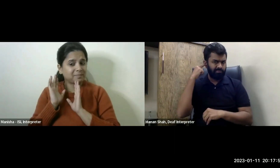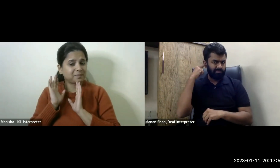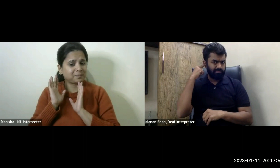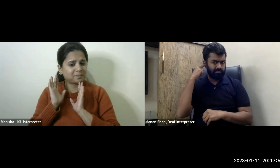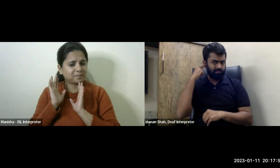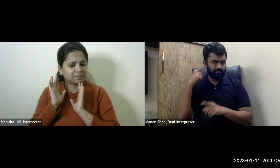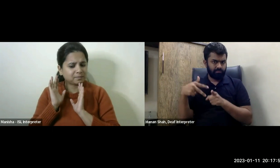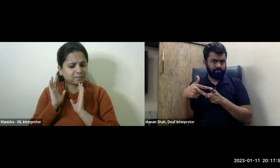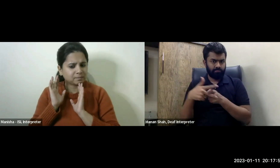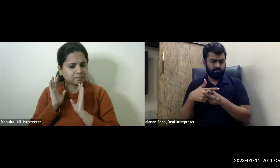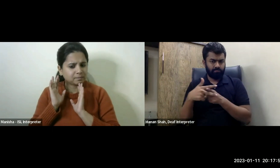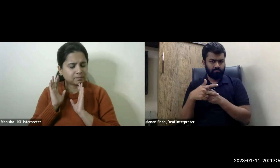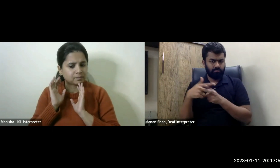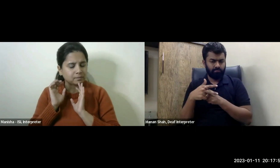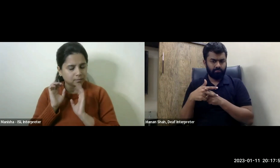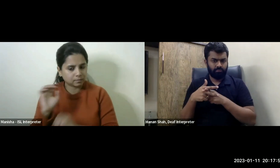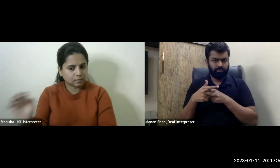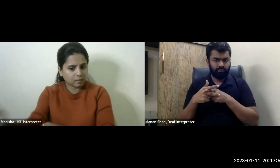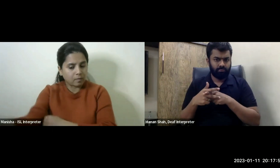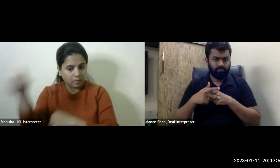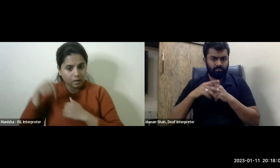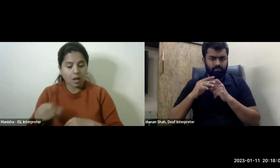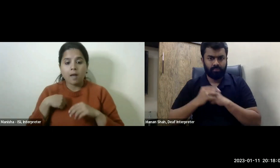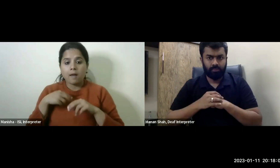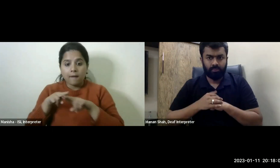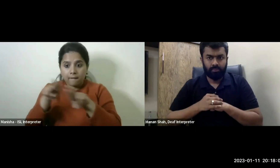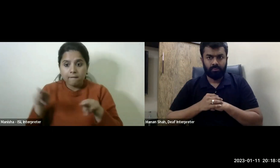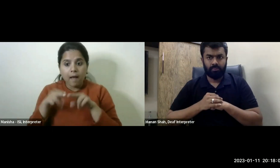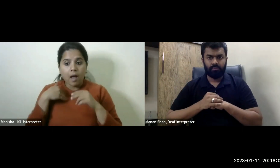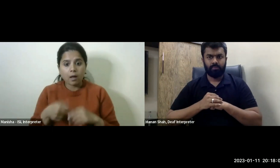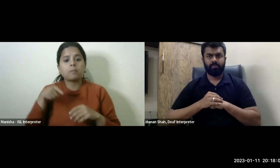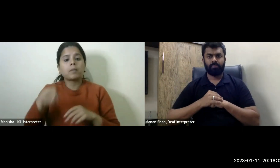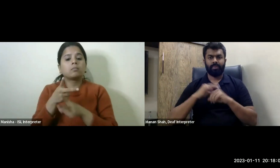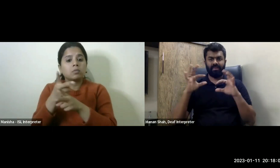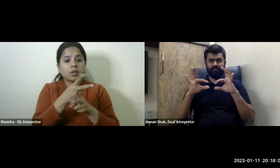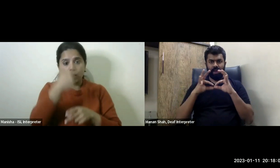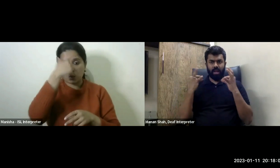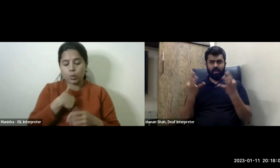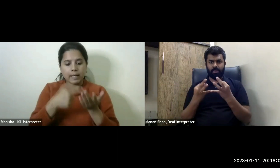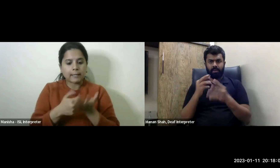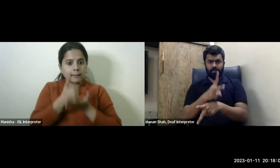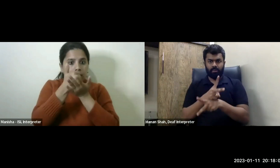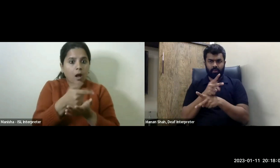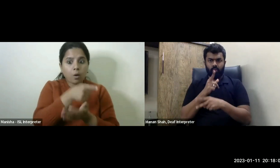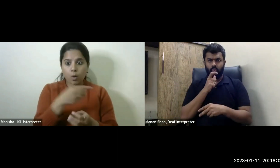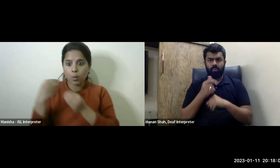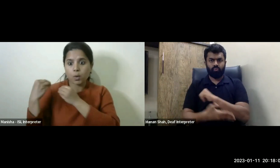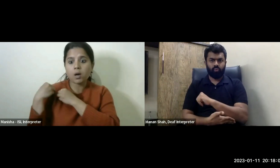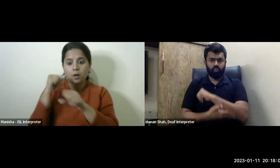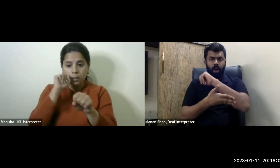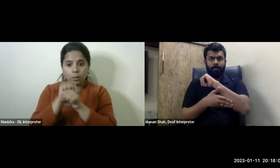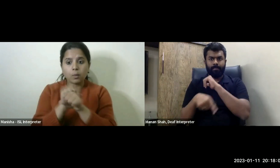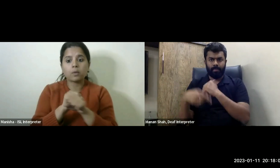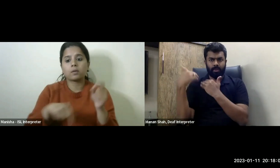which is family carers who play a significant role in terms of rehabilitation and